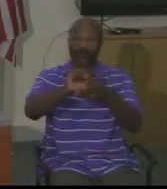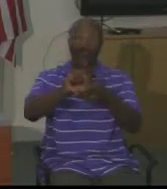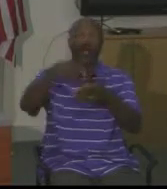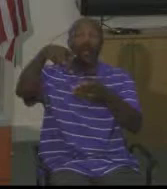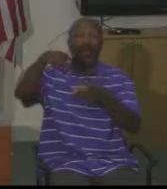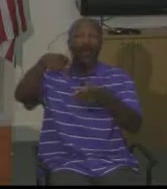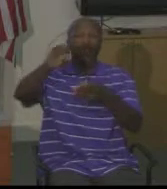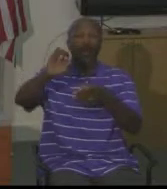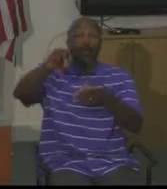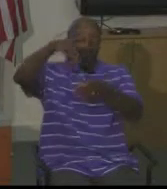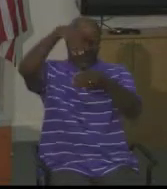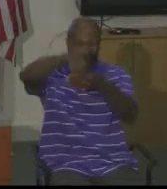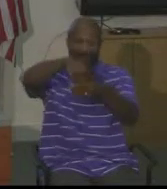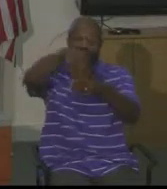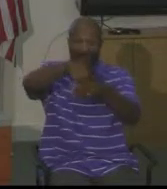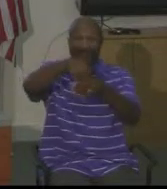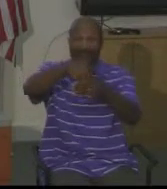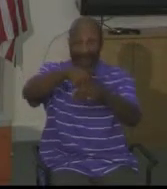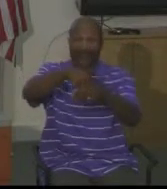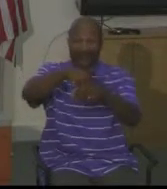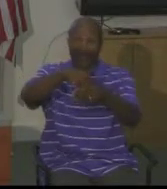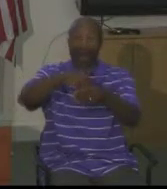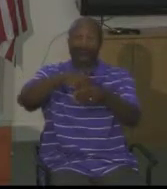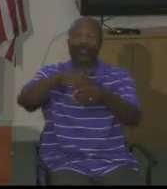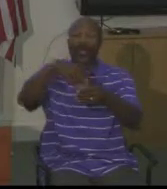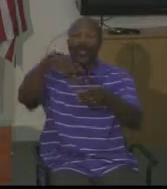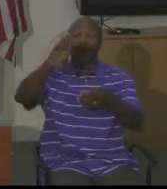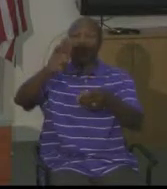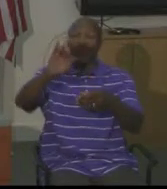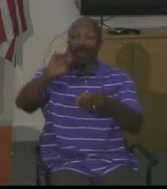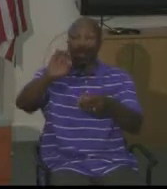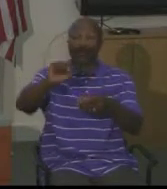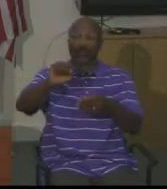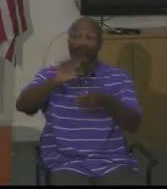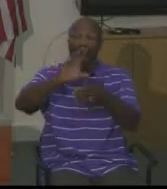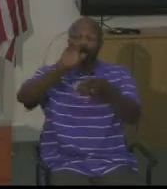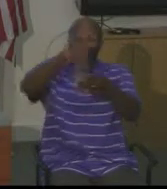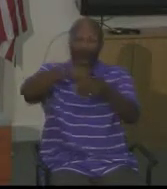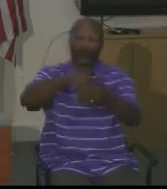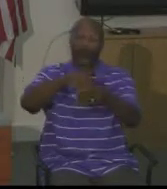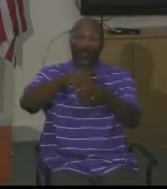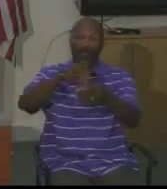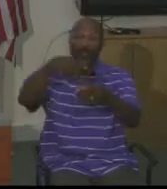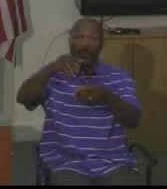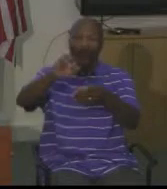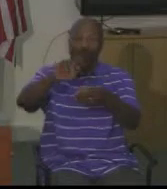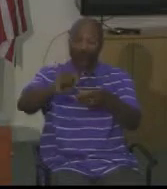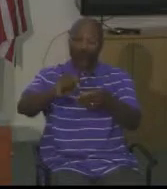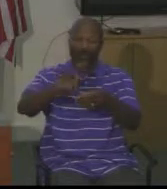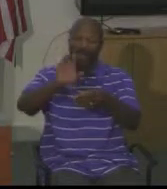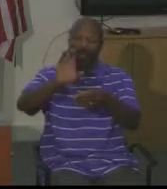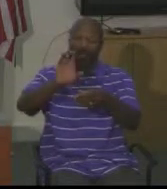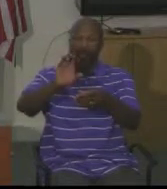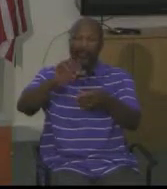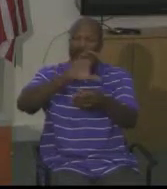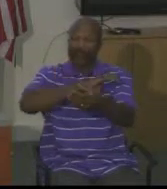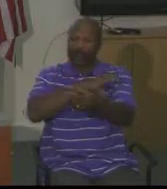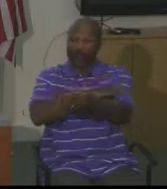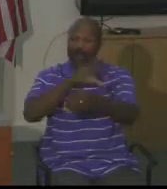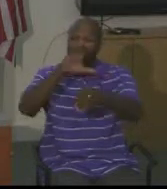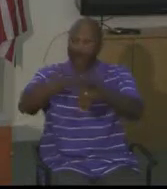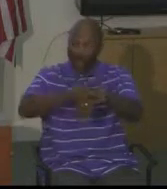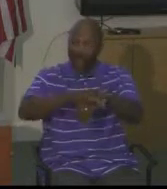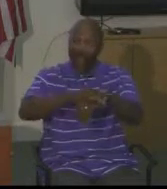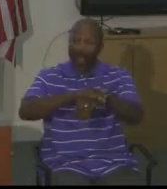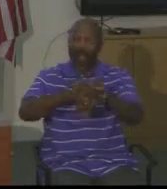POST. So BIOS contains the POST, the power on, and usually a menu